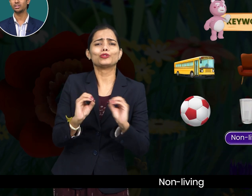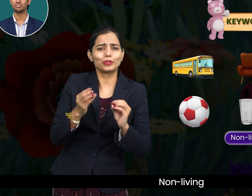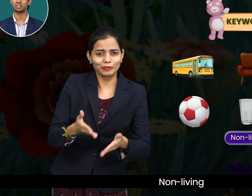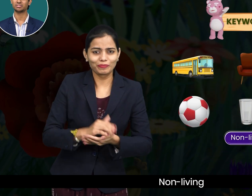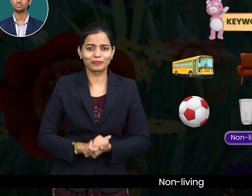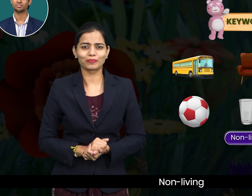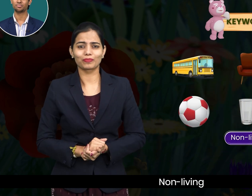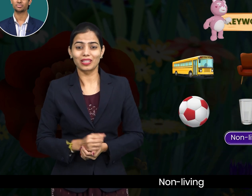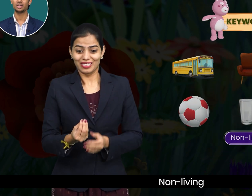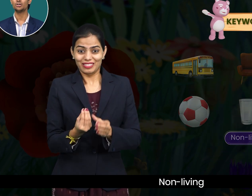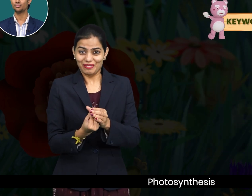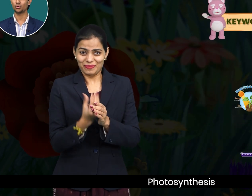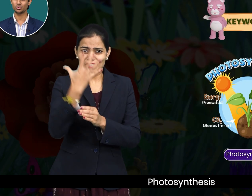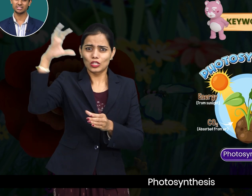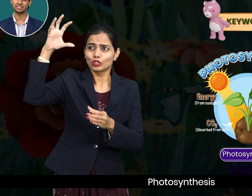non-living,